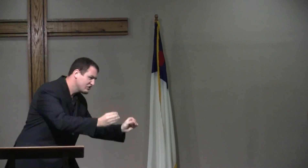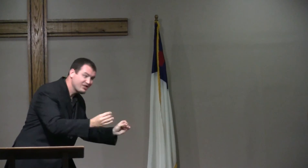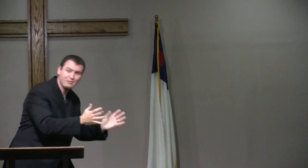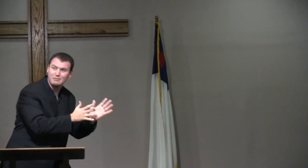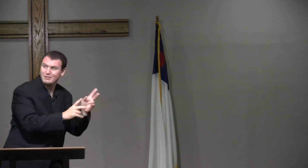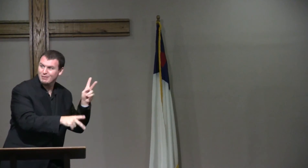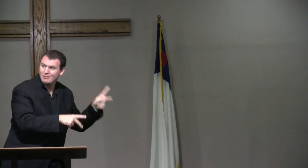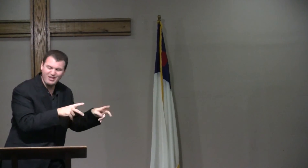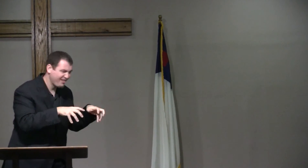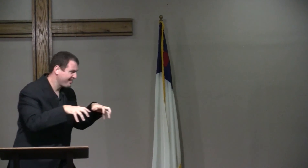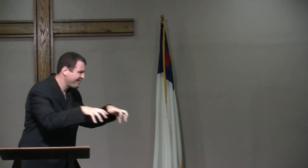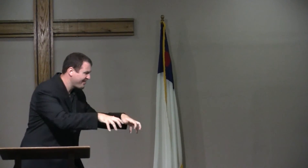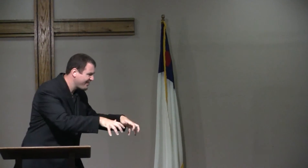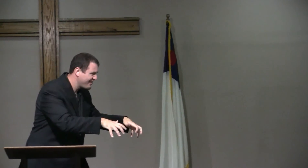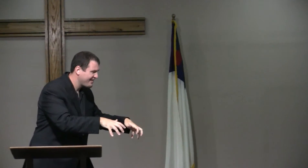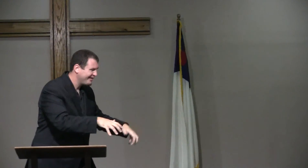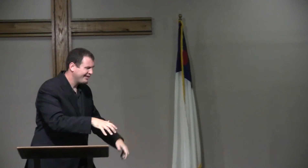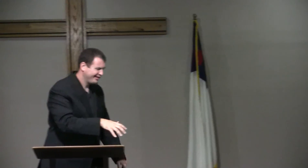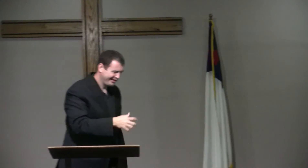Jesus is teaching these people.